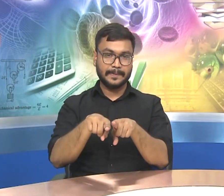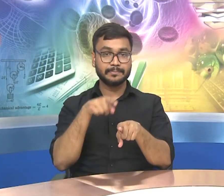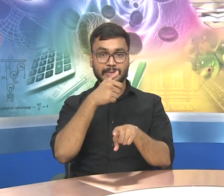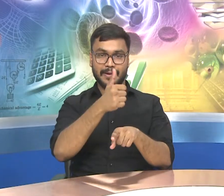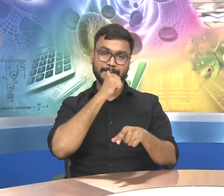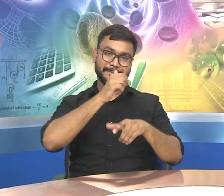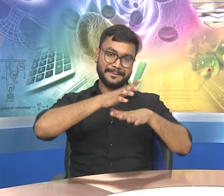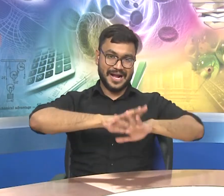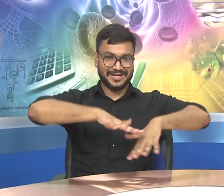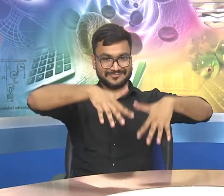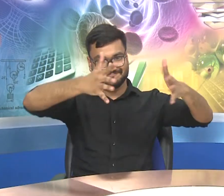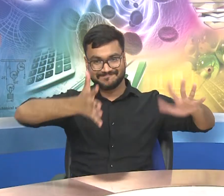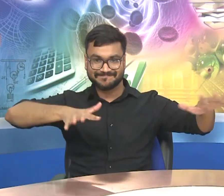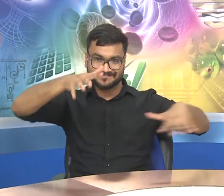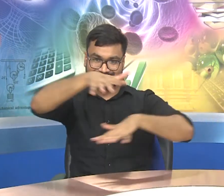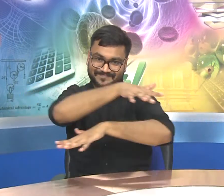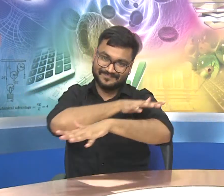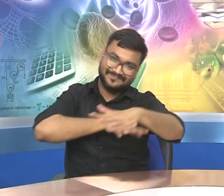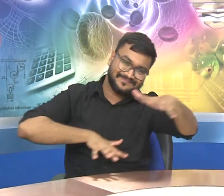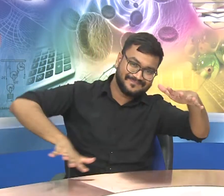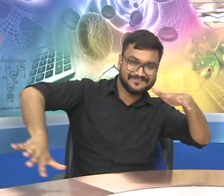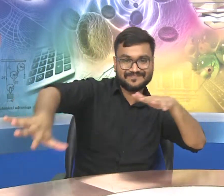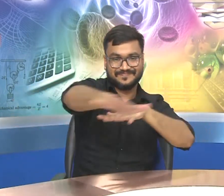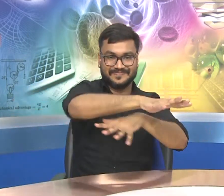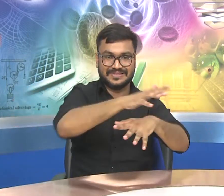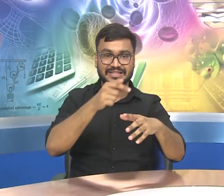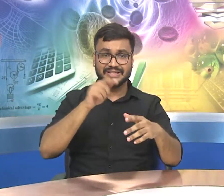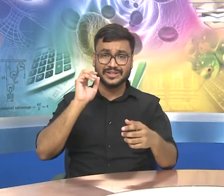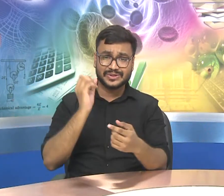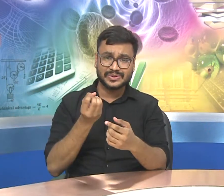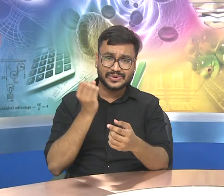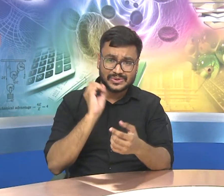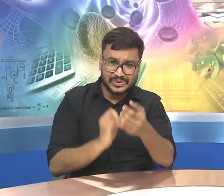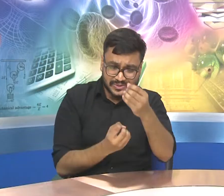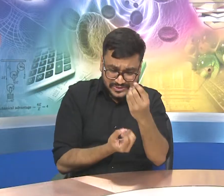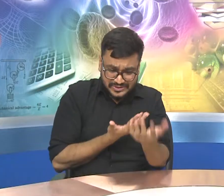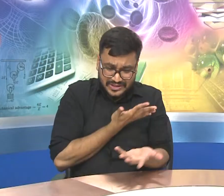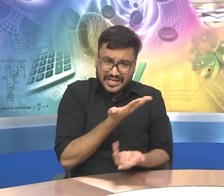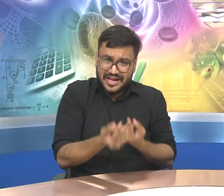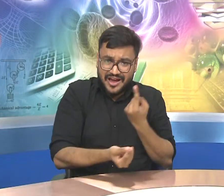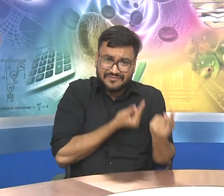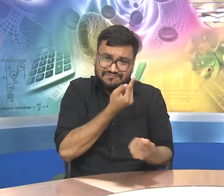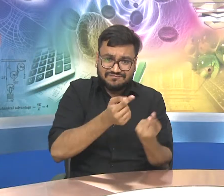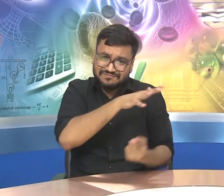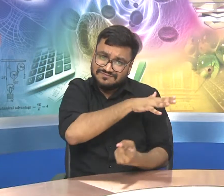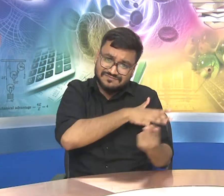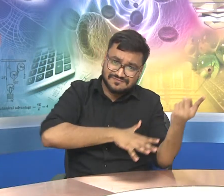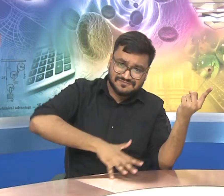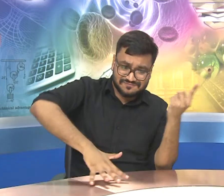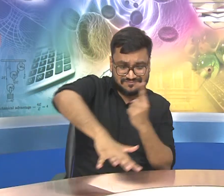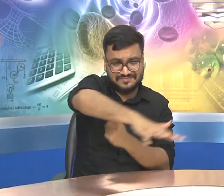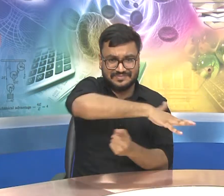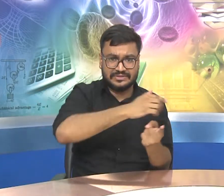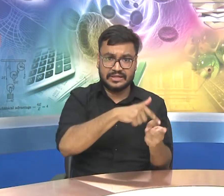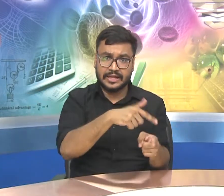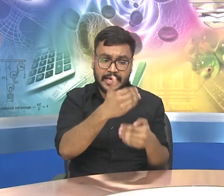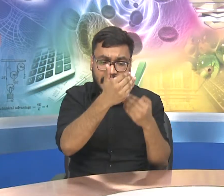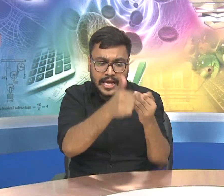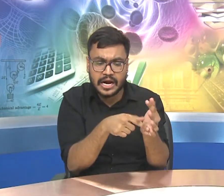For example, in a lake, autotrophs, or we can call it as producers, may have energy